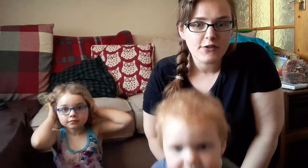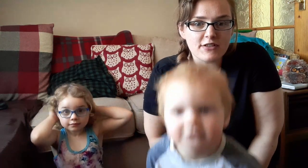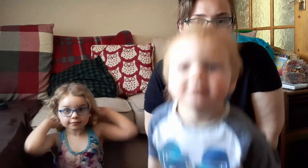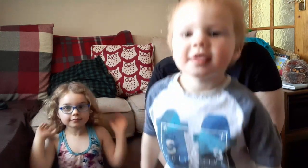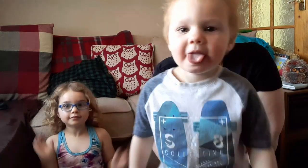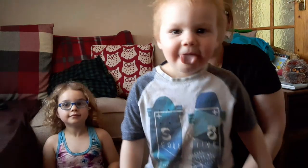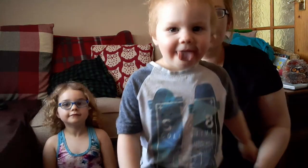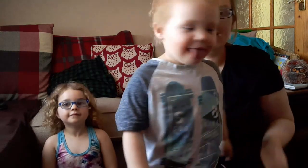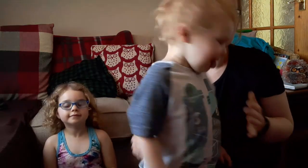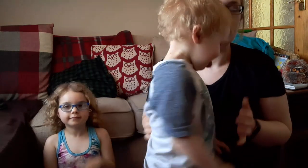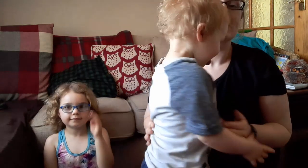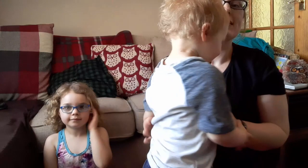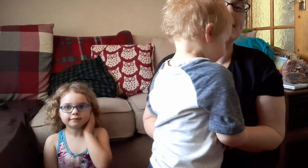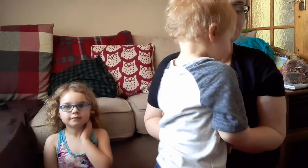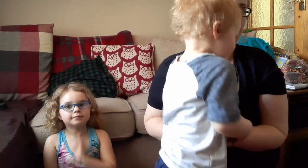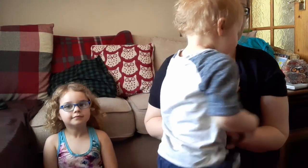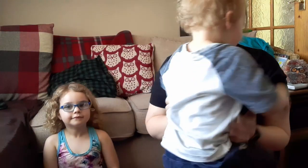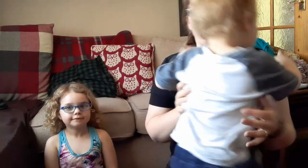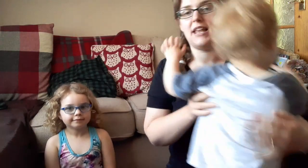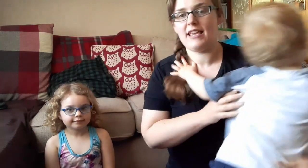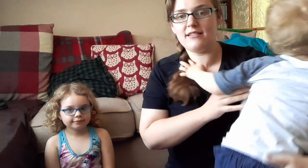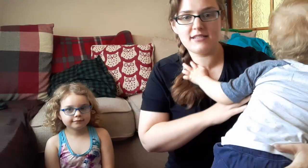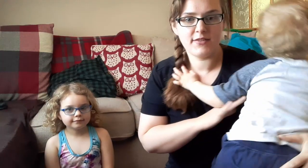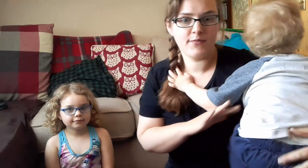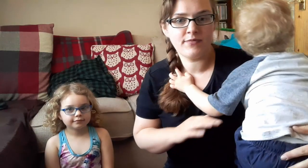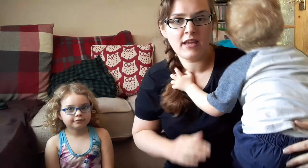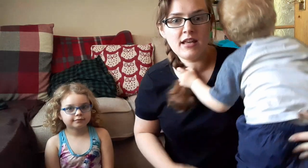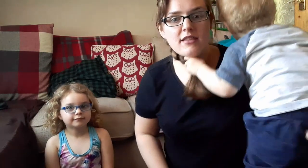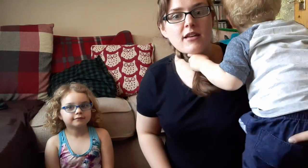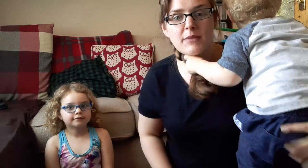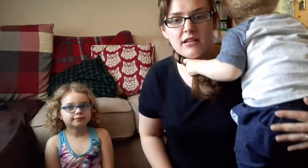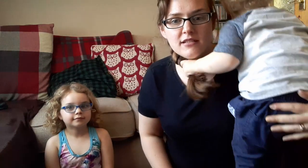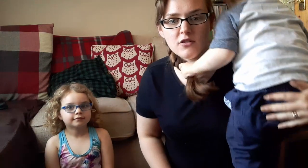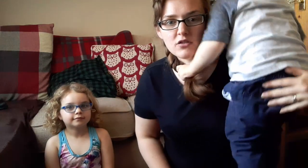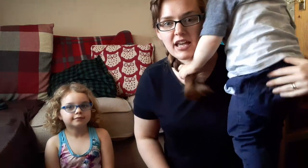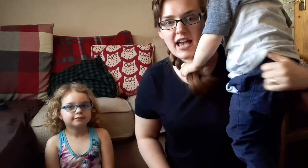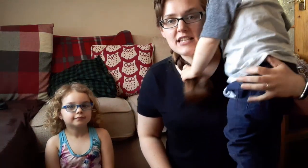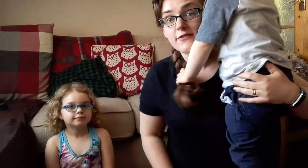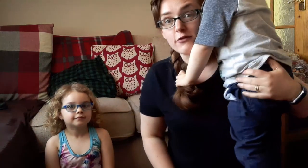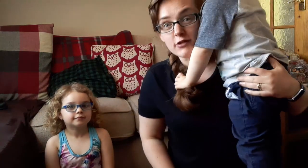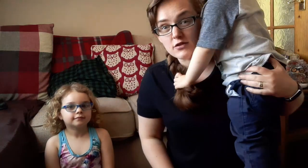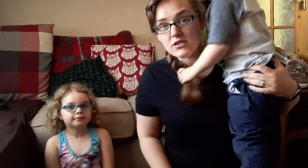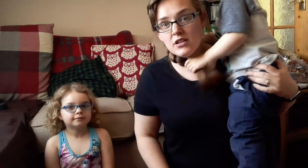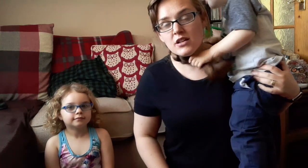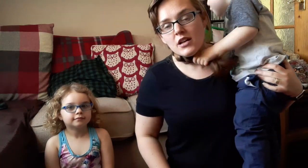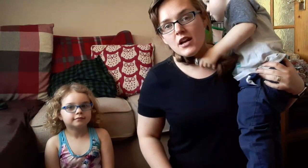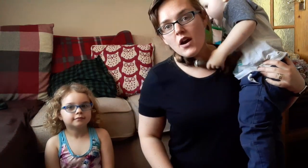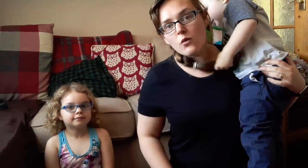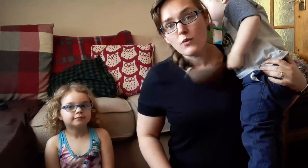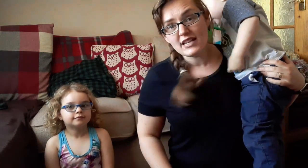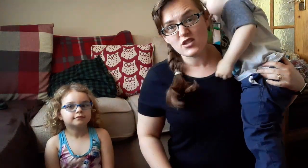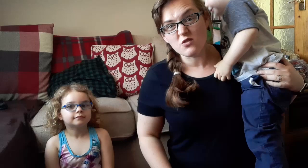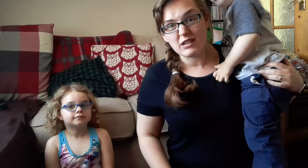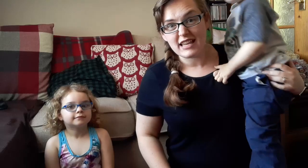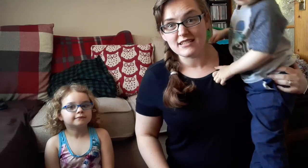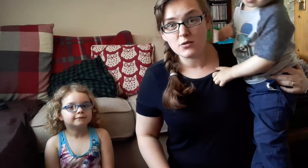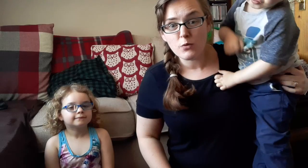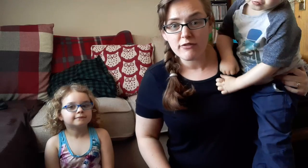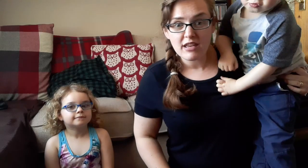us. Jesus explained that because God cares for us, we don't need to worry